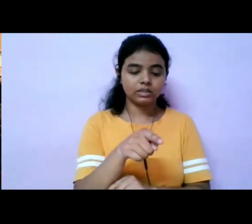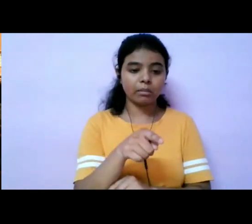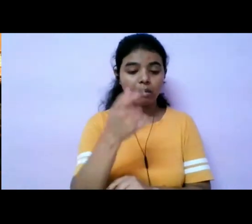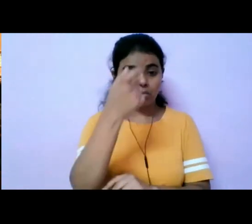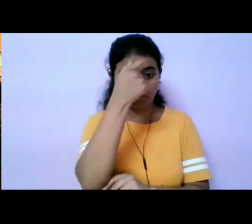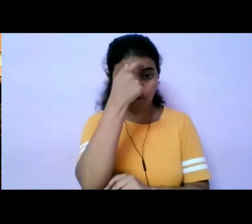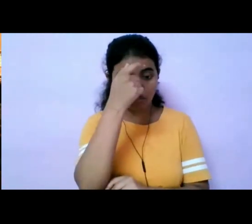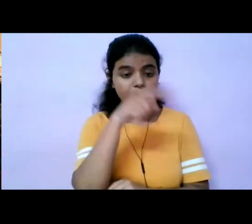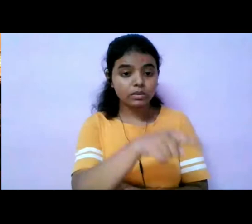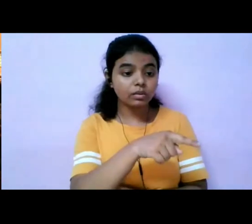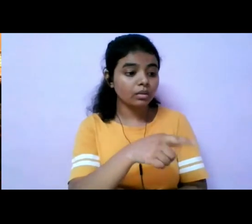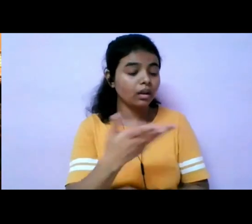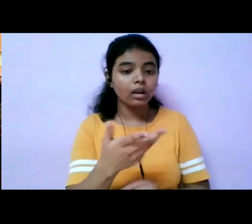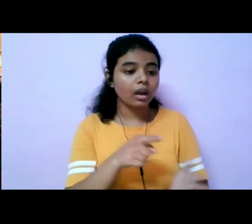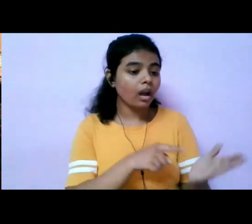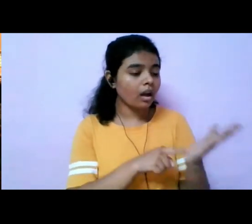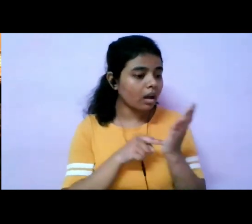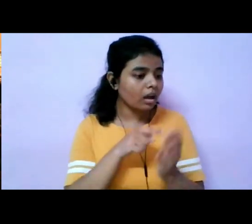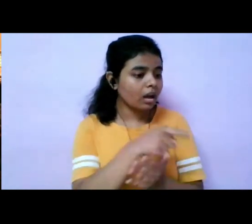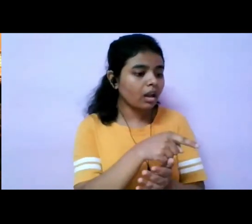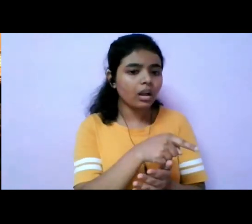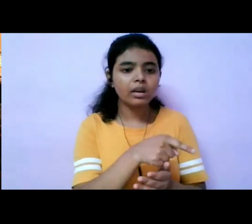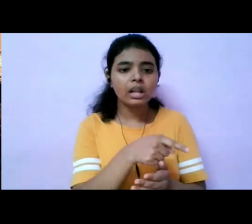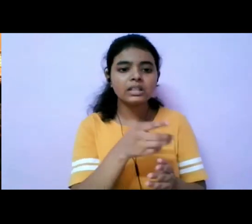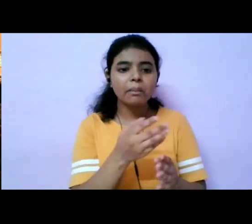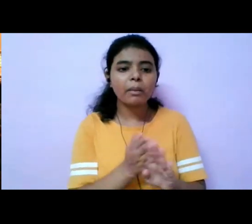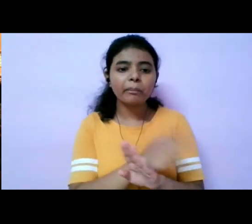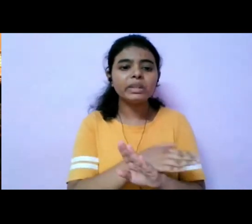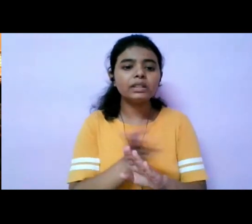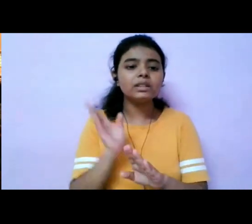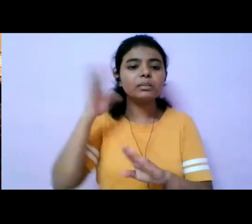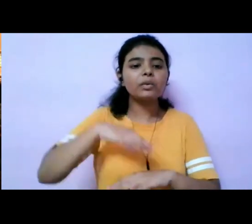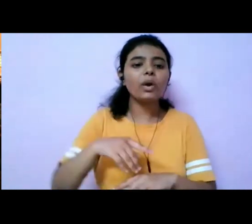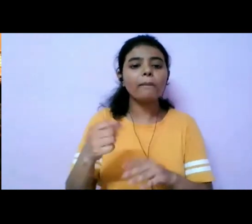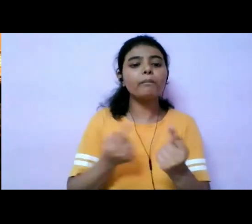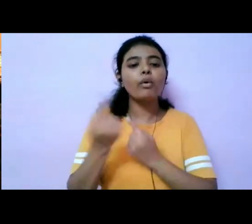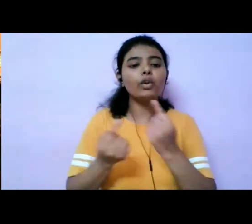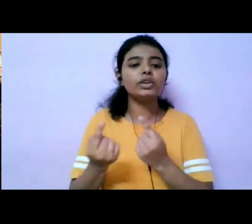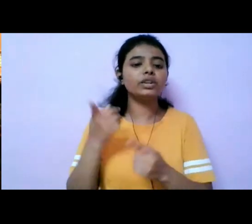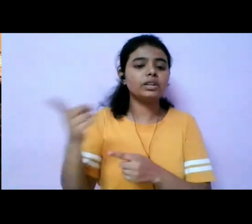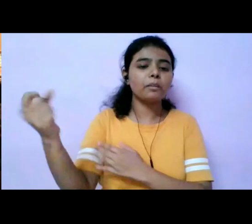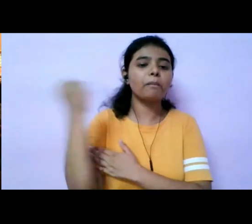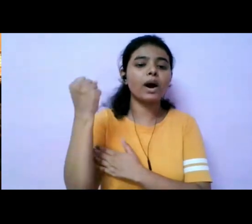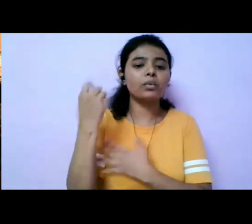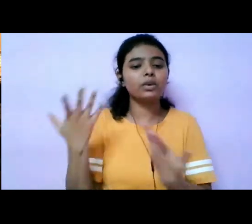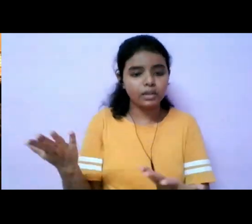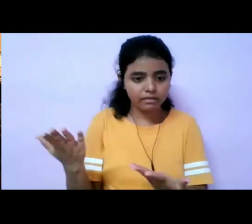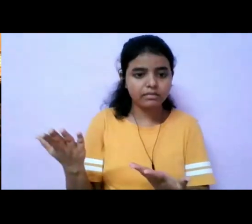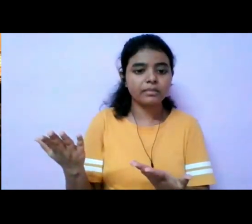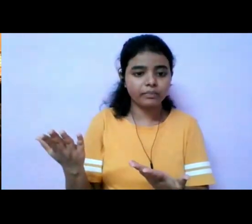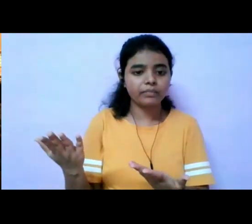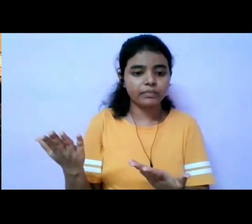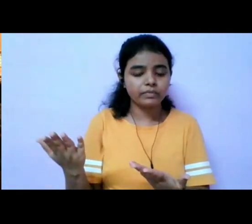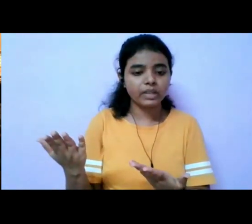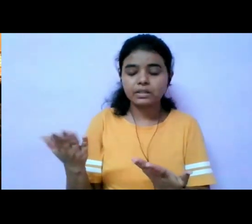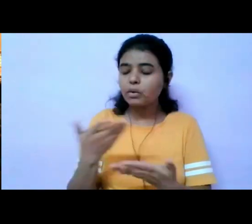problems in order to create more political power for themselves. You know, that goes against all